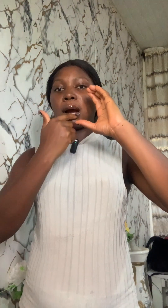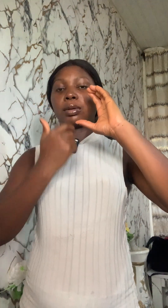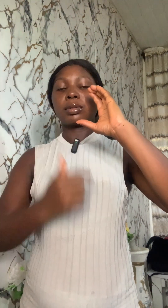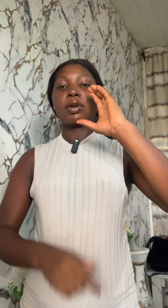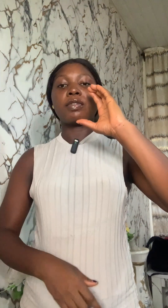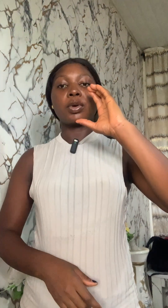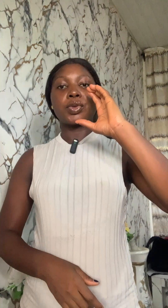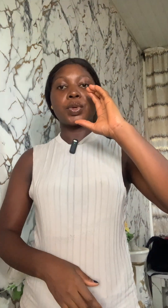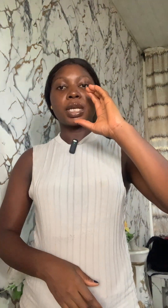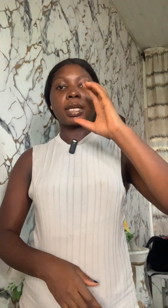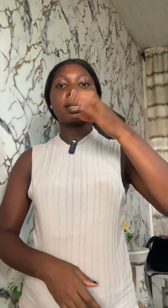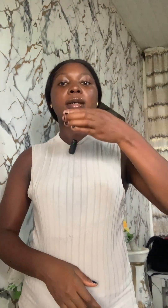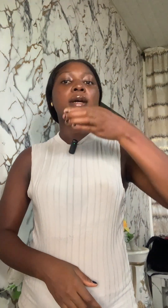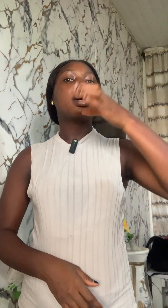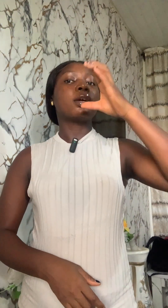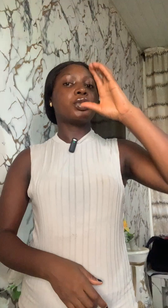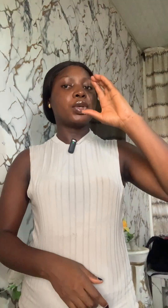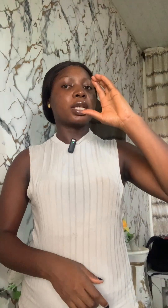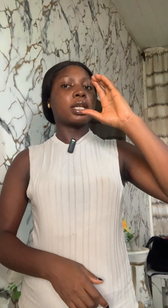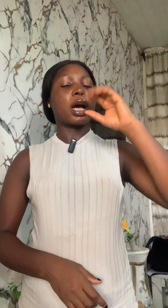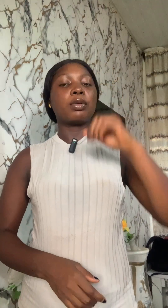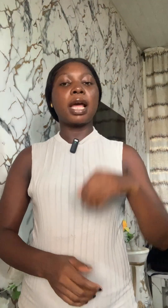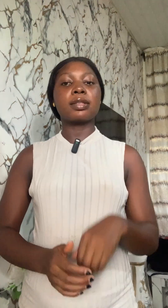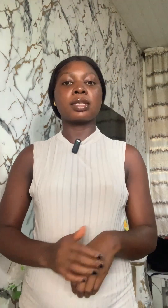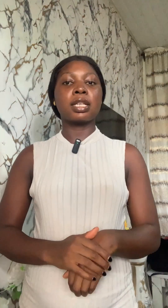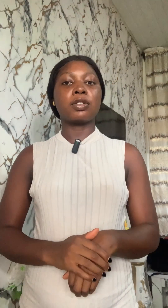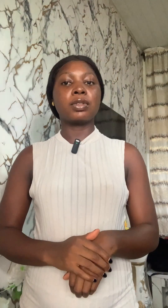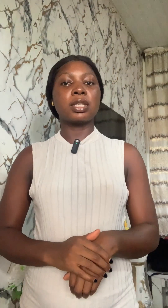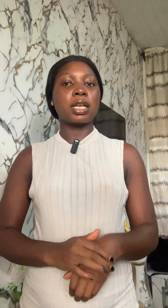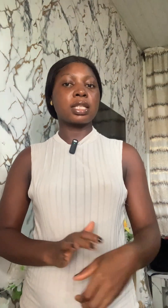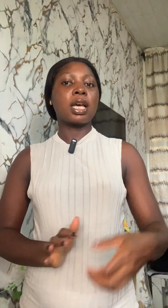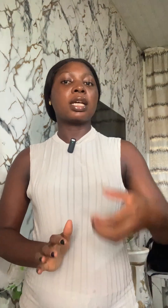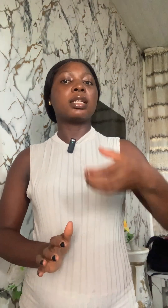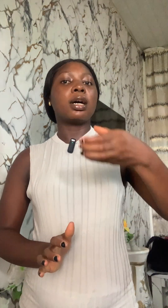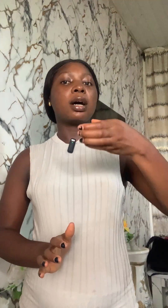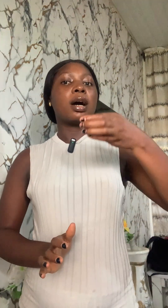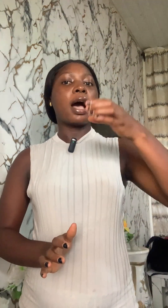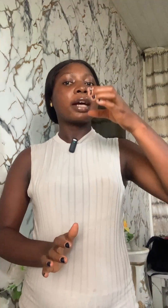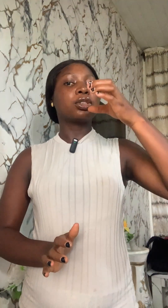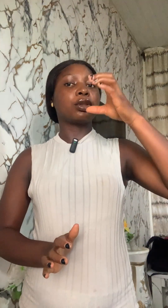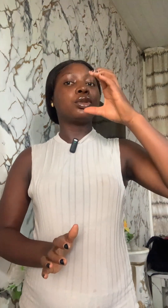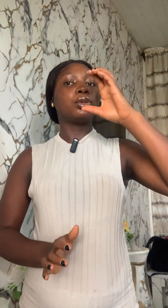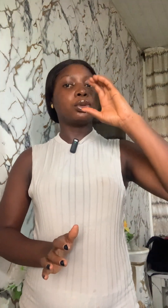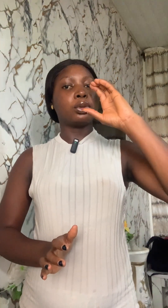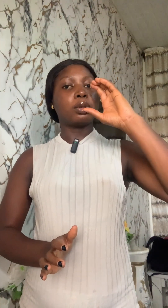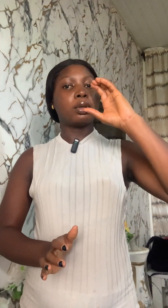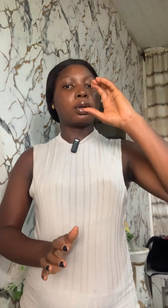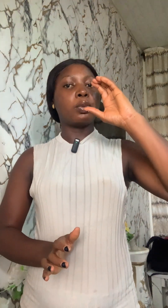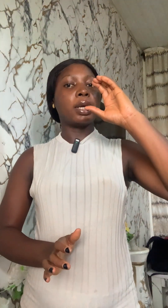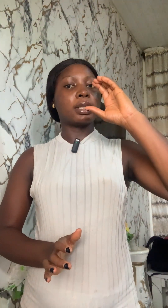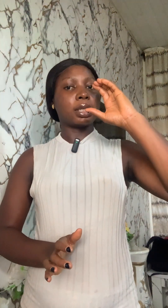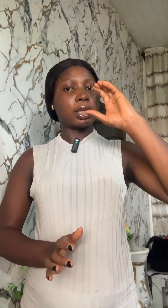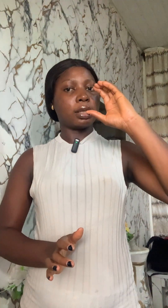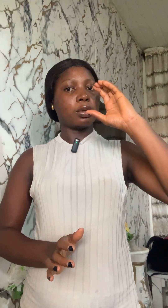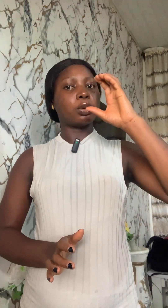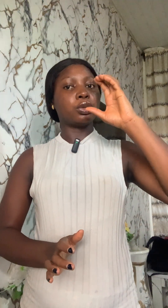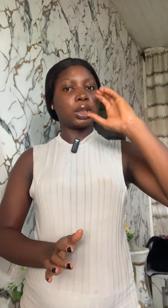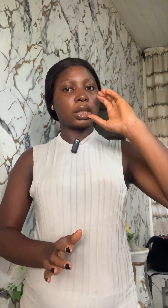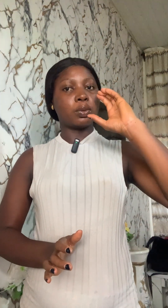mouth for drink. Now, I would like to think of this as the action you do when taking or drinking